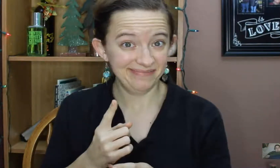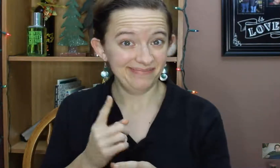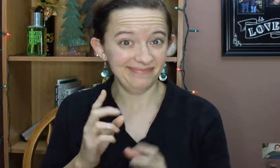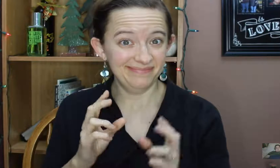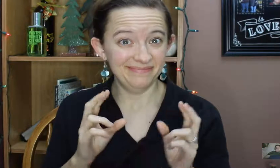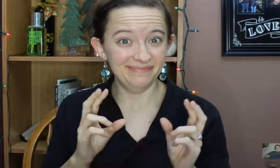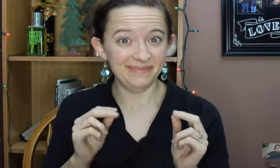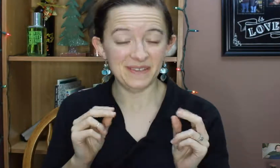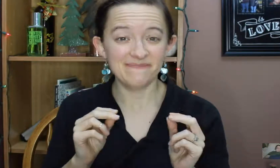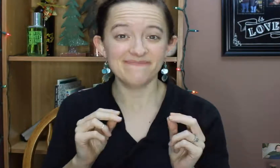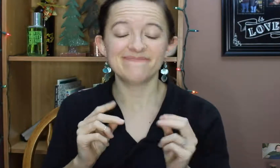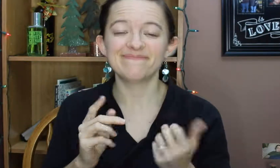You understand, right? No?